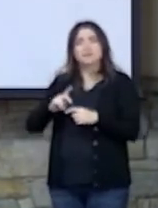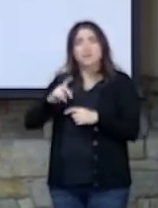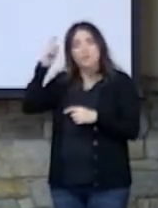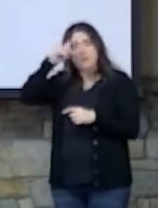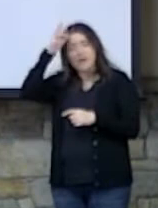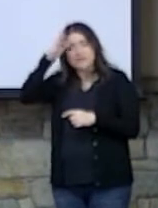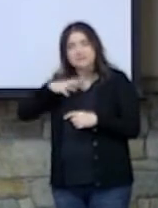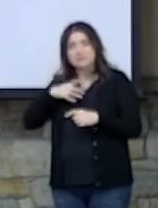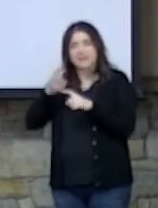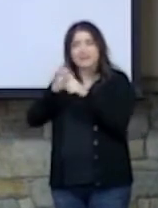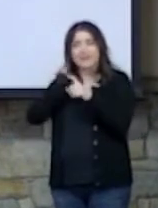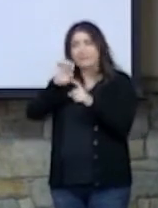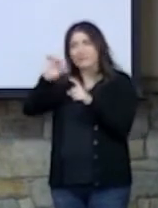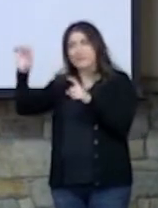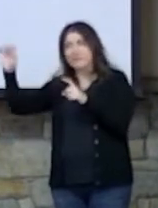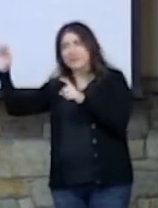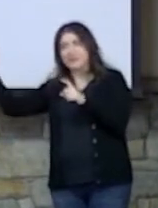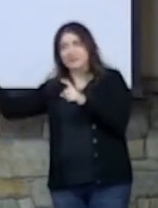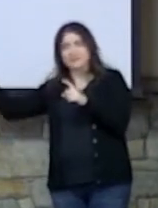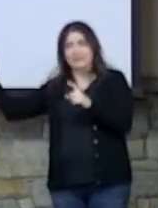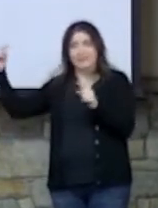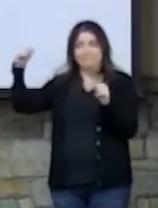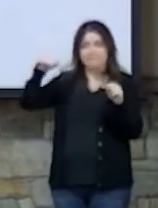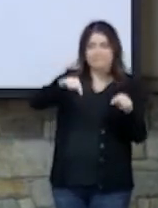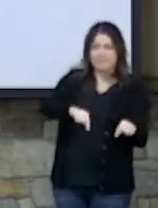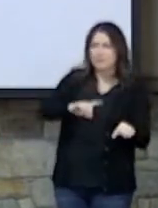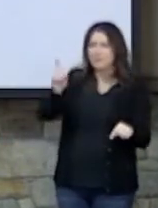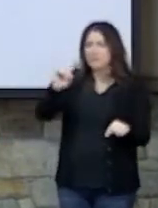saying, Where is he who has been born king